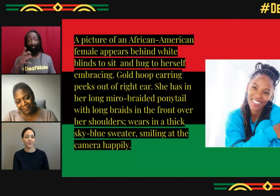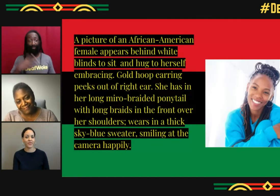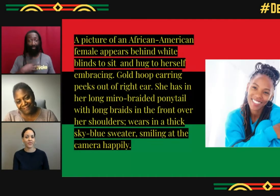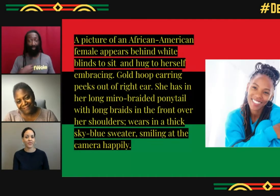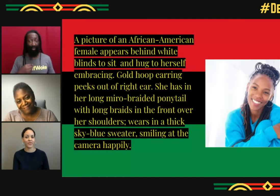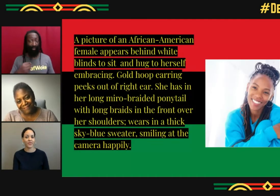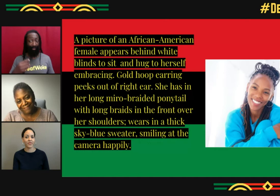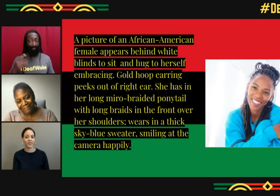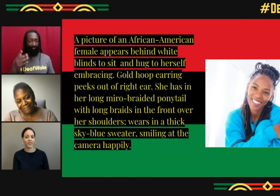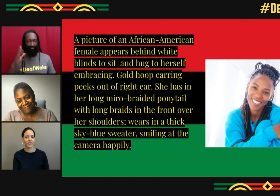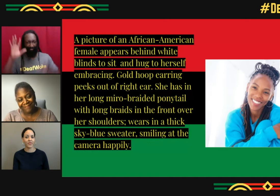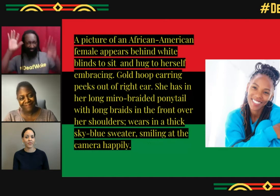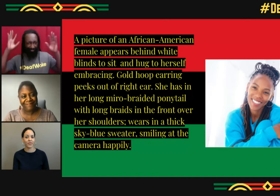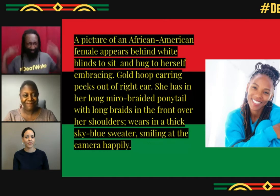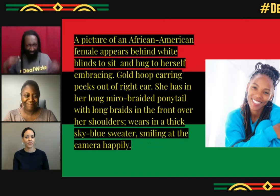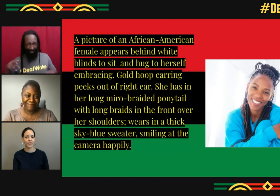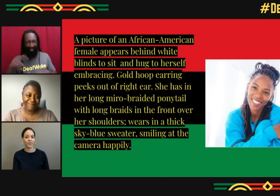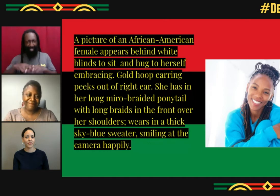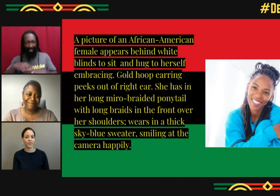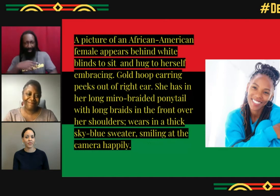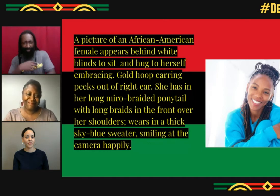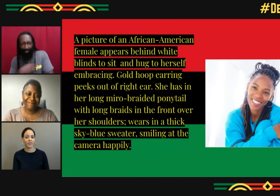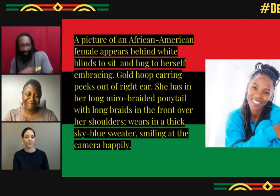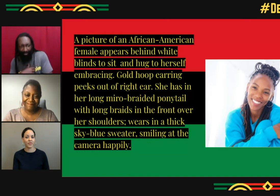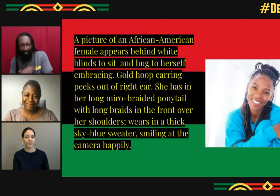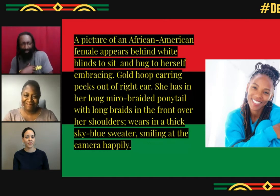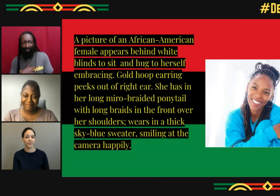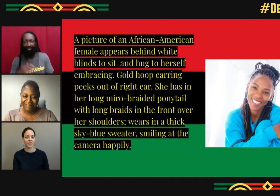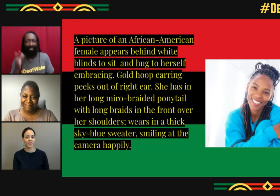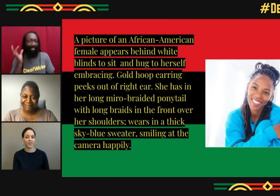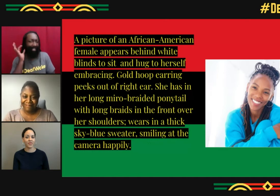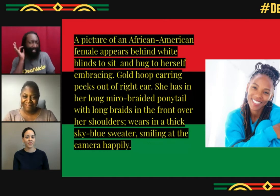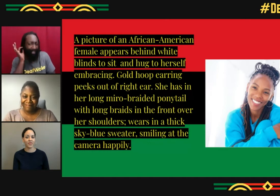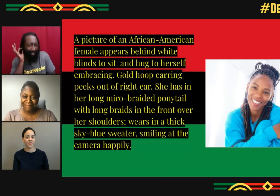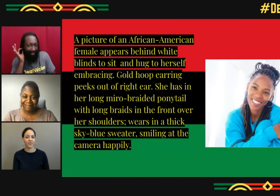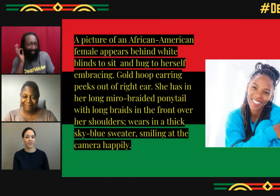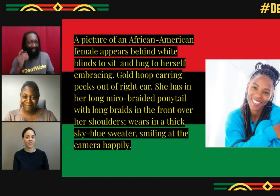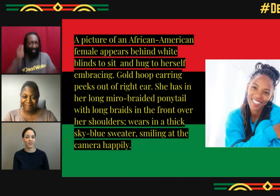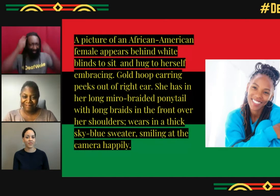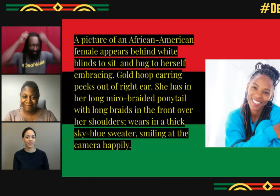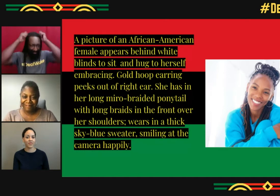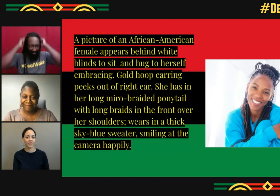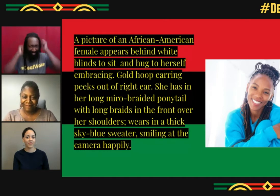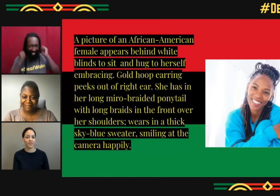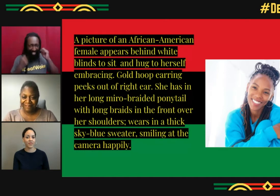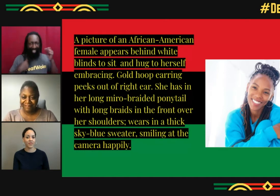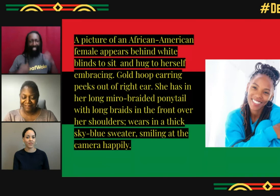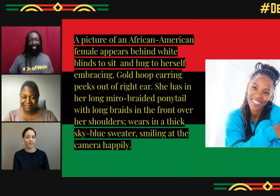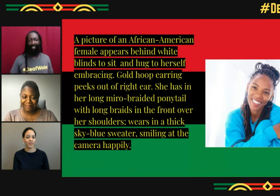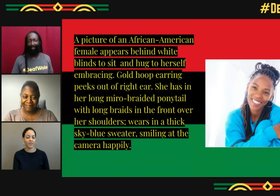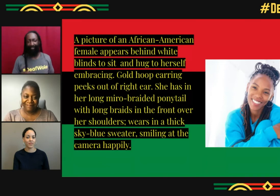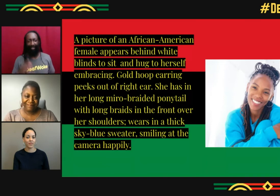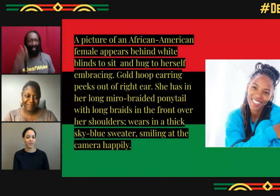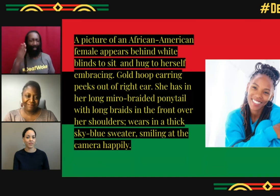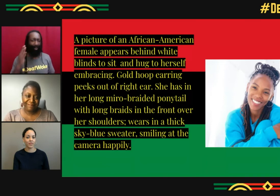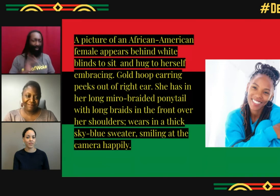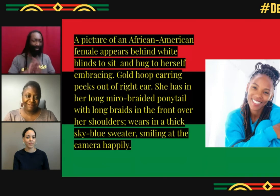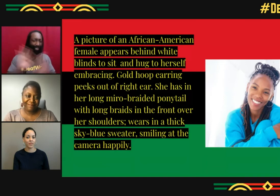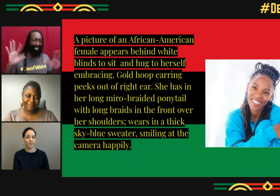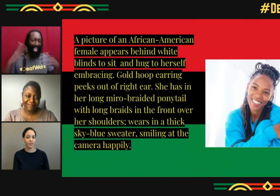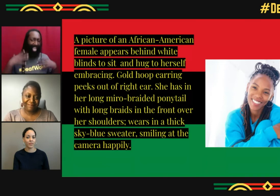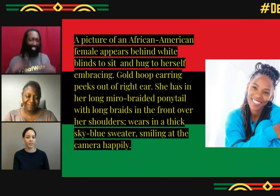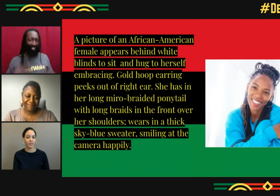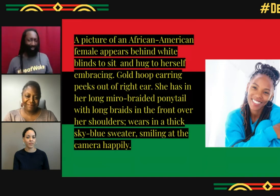This is a picture of African-American female appears behind a white blinds to sit and hugging herself, and a gold hoop